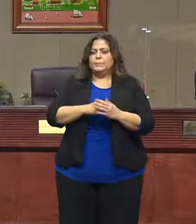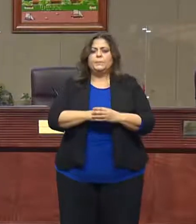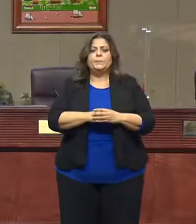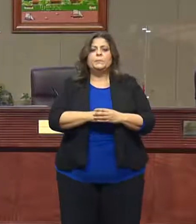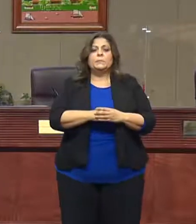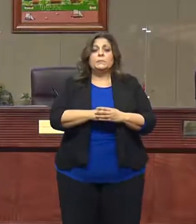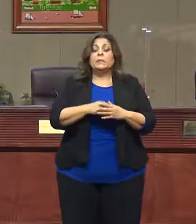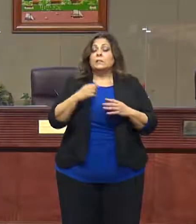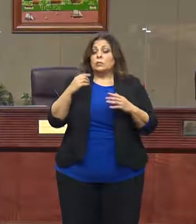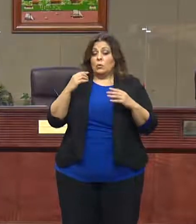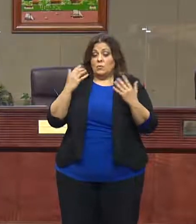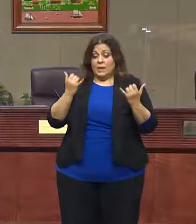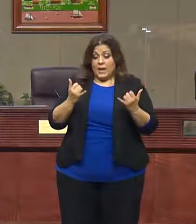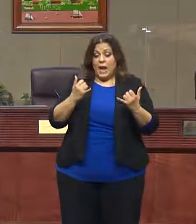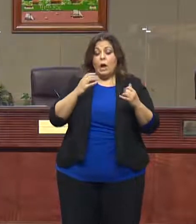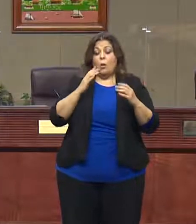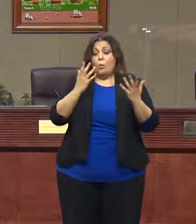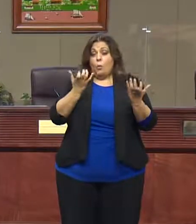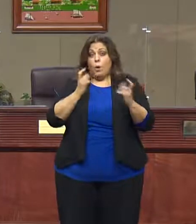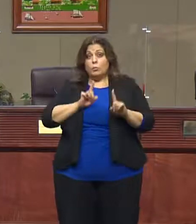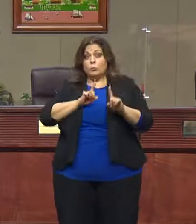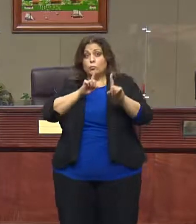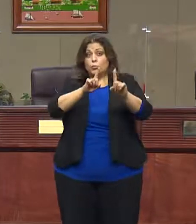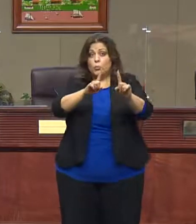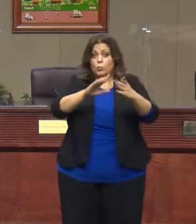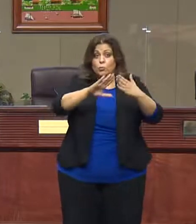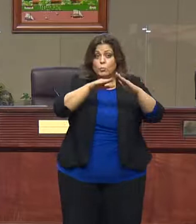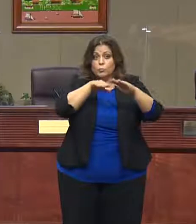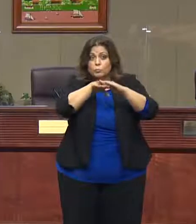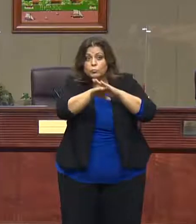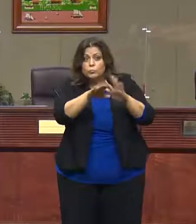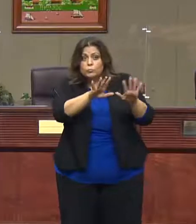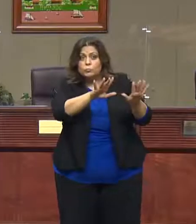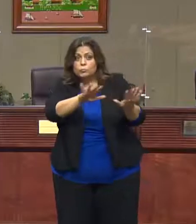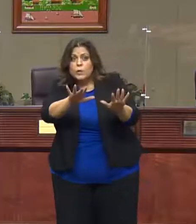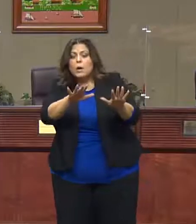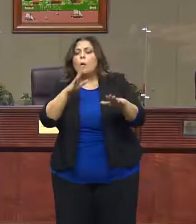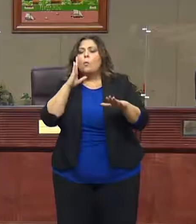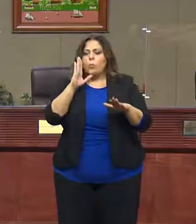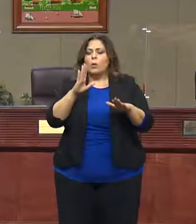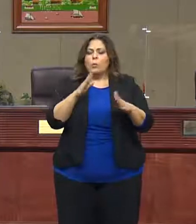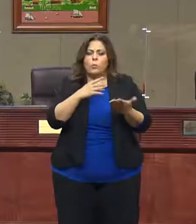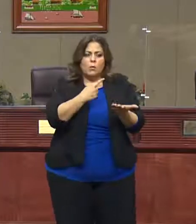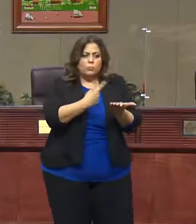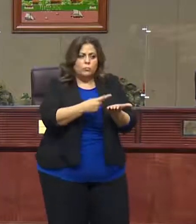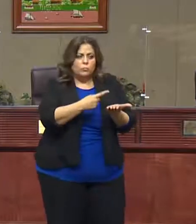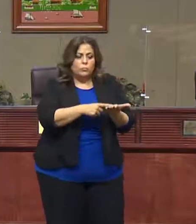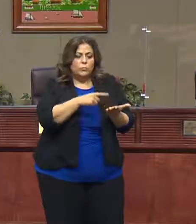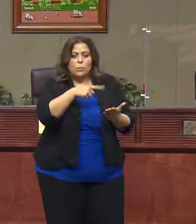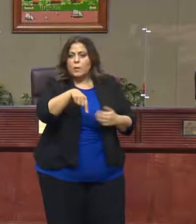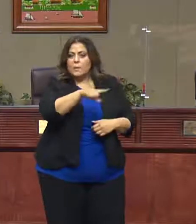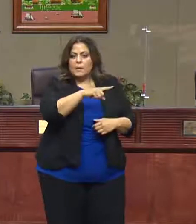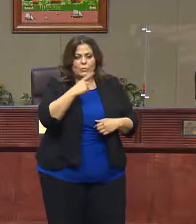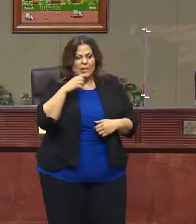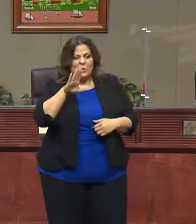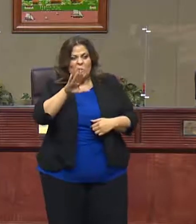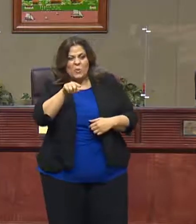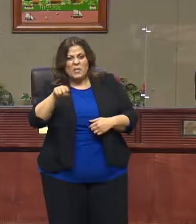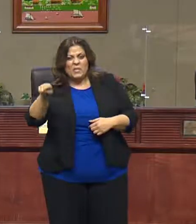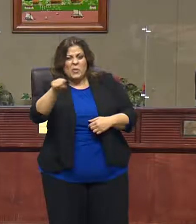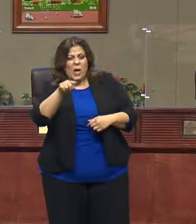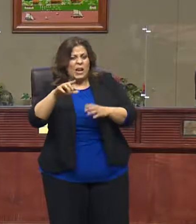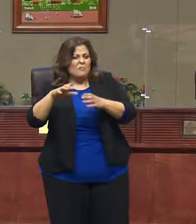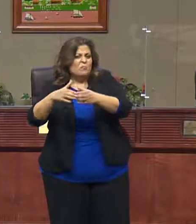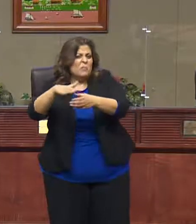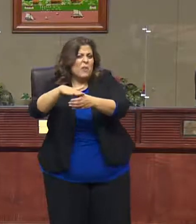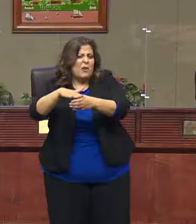the community, we will provide the county with information on where are those sites where we have seen the lowest vaccination